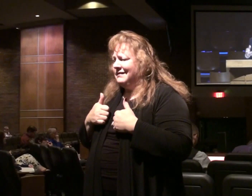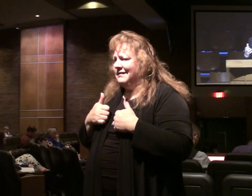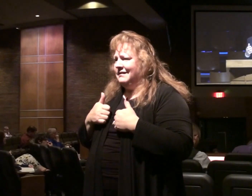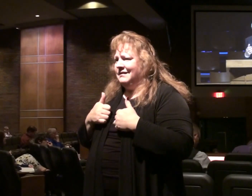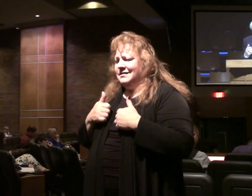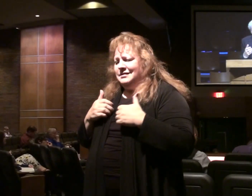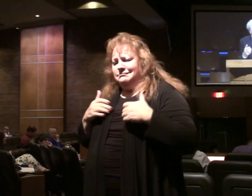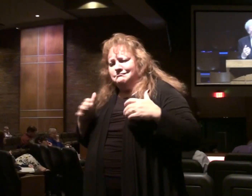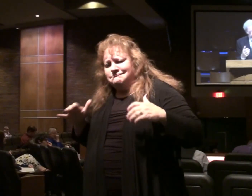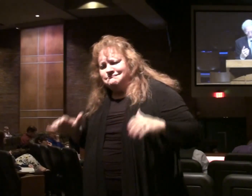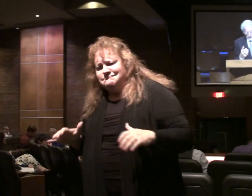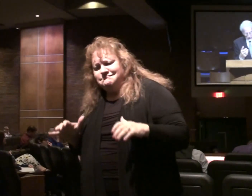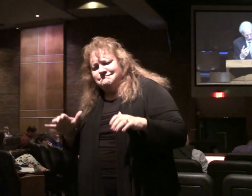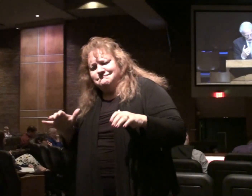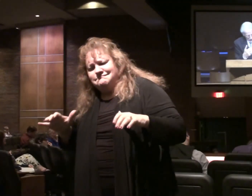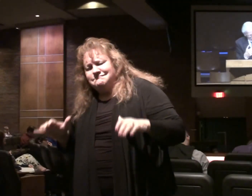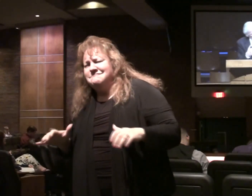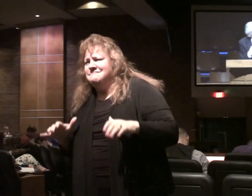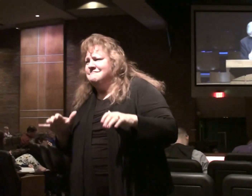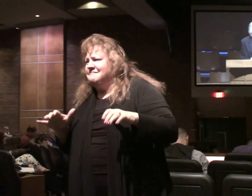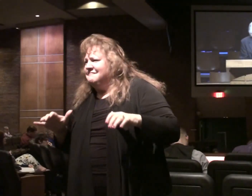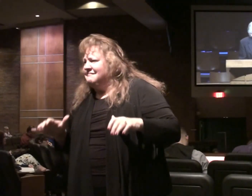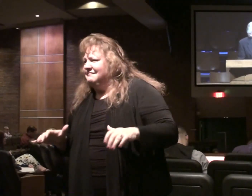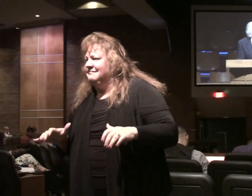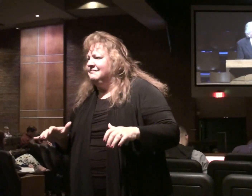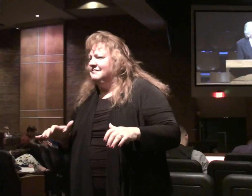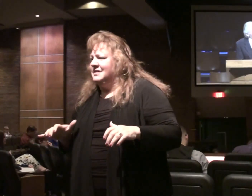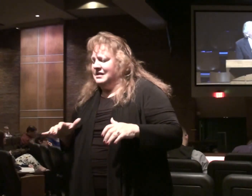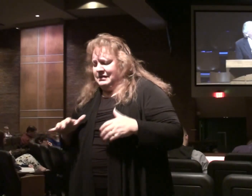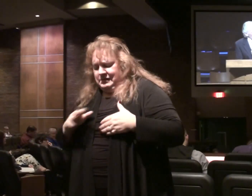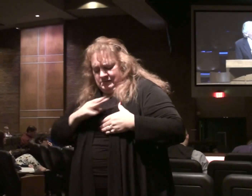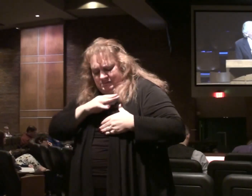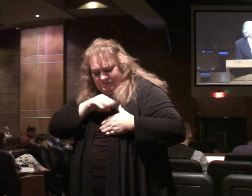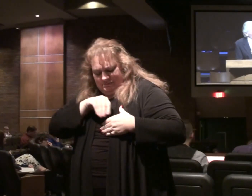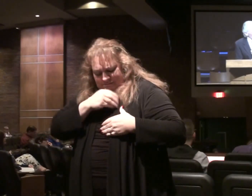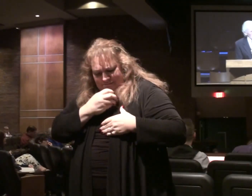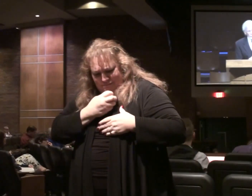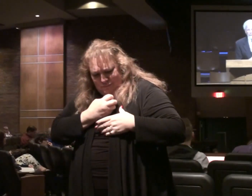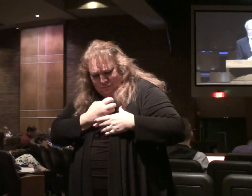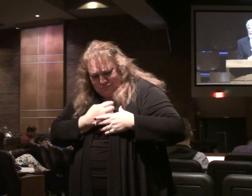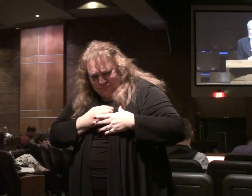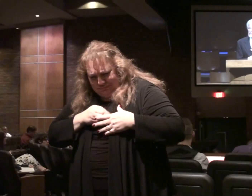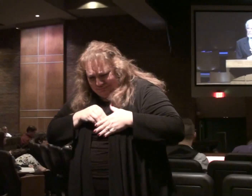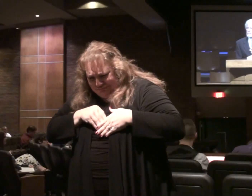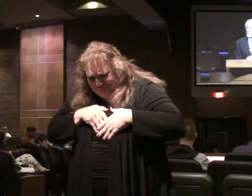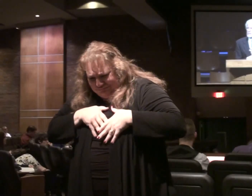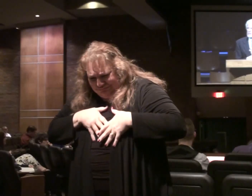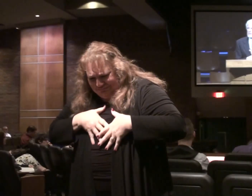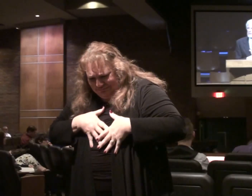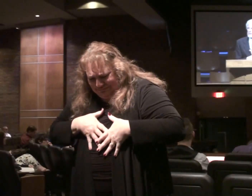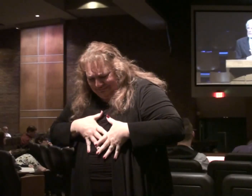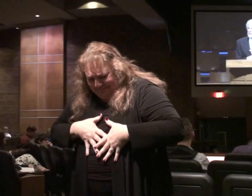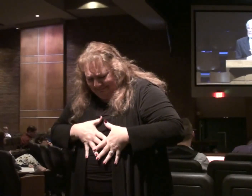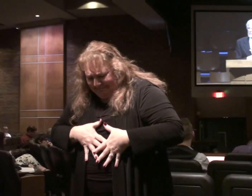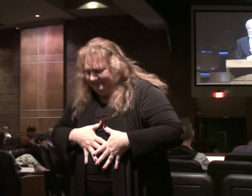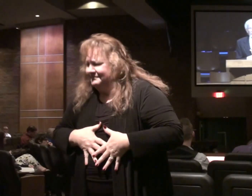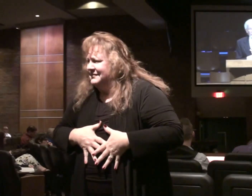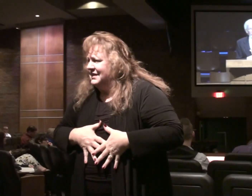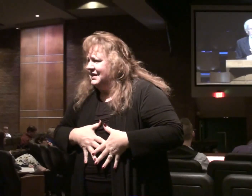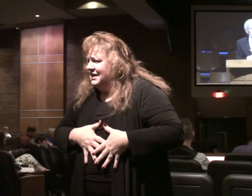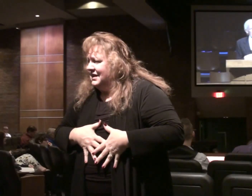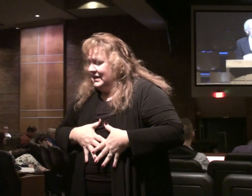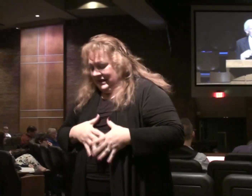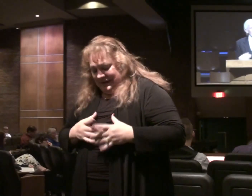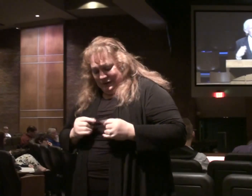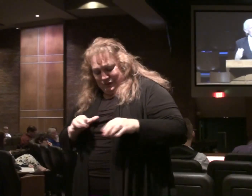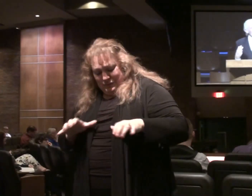It's active. And it gets down into the most innermost recesses to do a